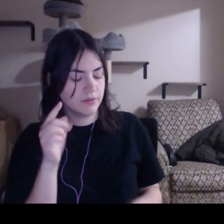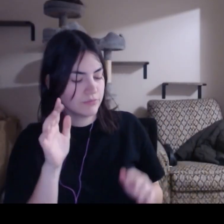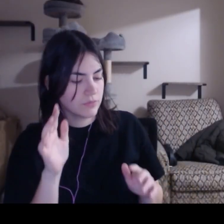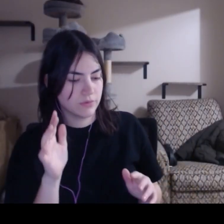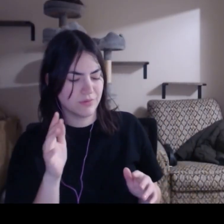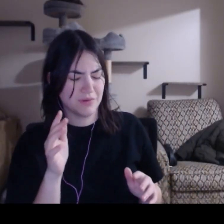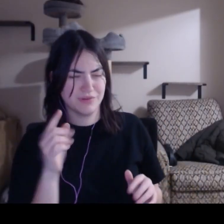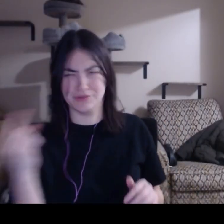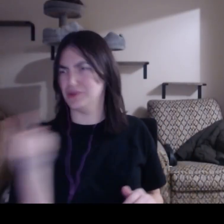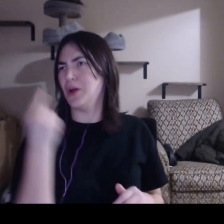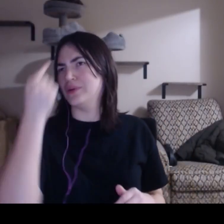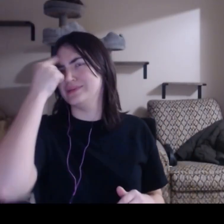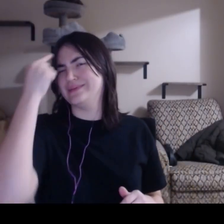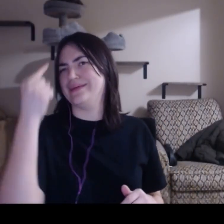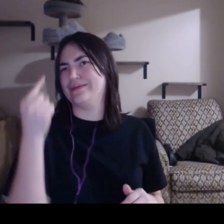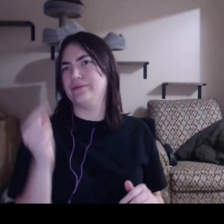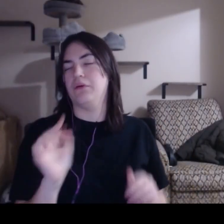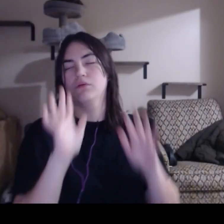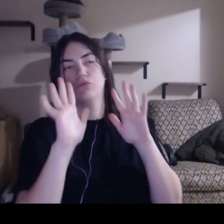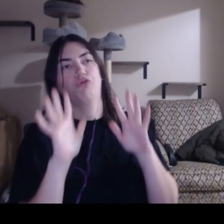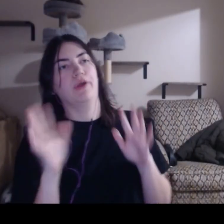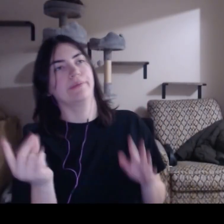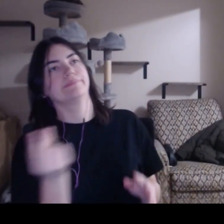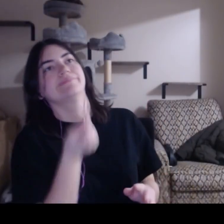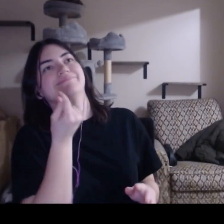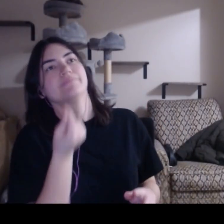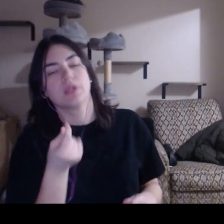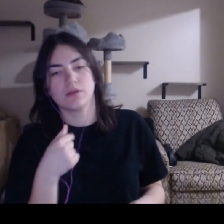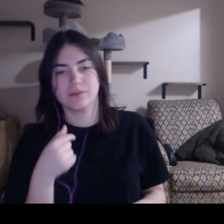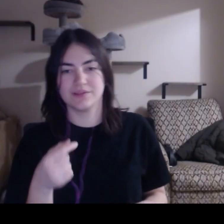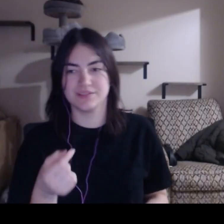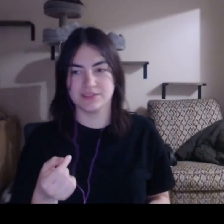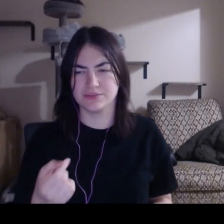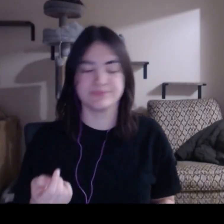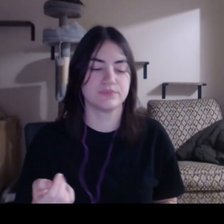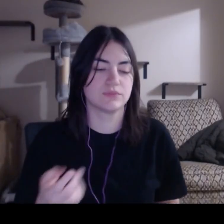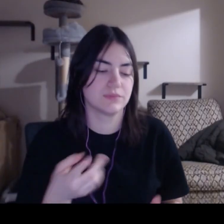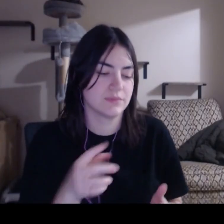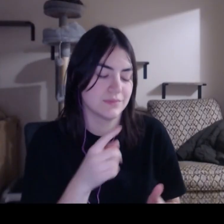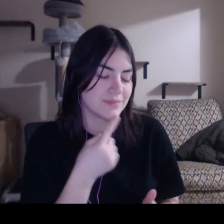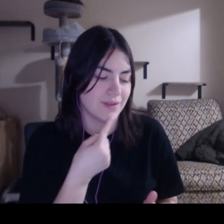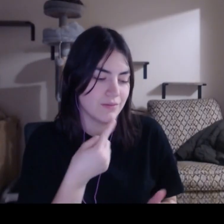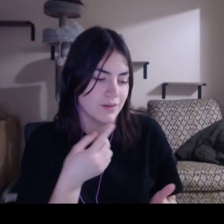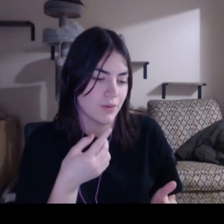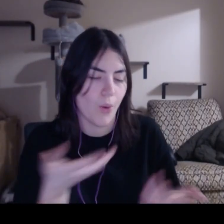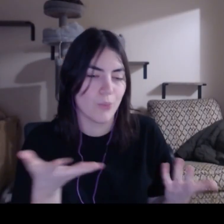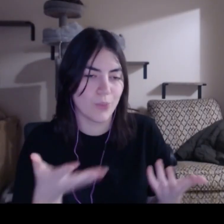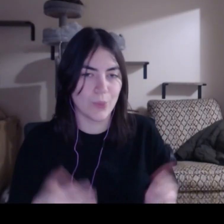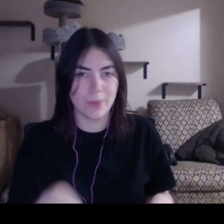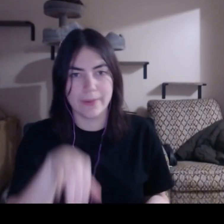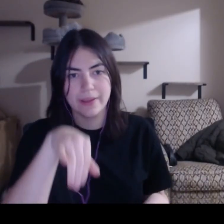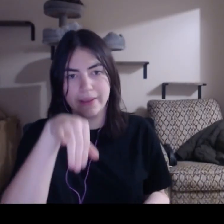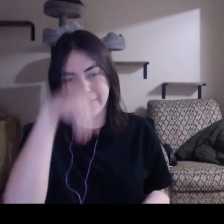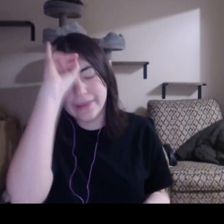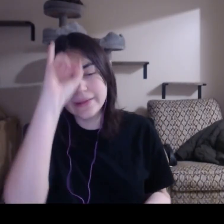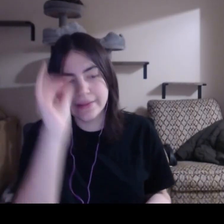know, what an idiot. So you can just write, what an idiot, in this one, and he can be saying almost anything,